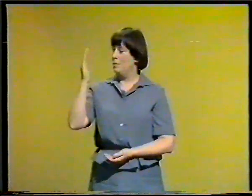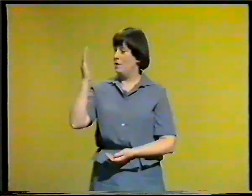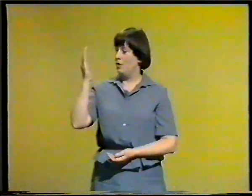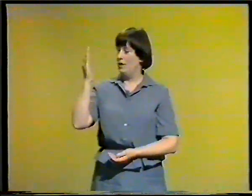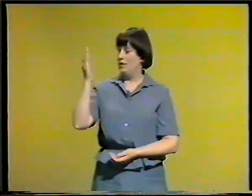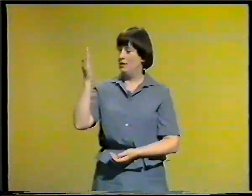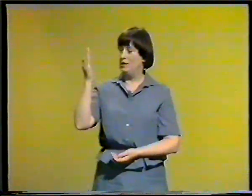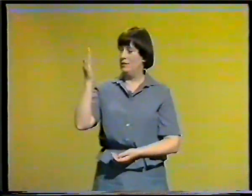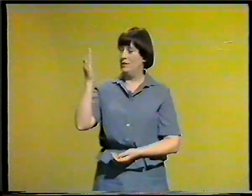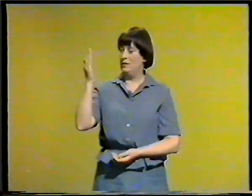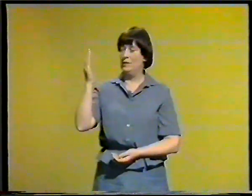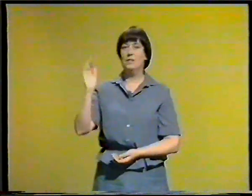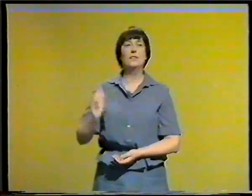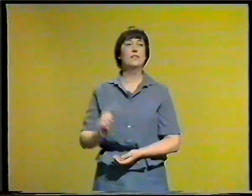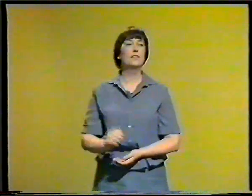Mirror.